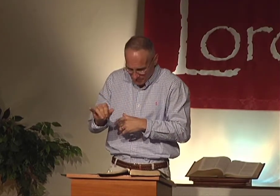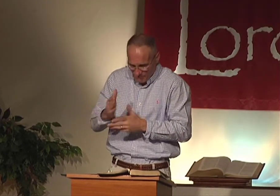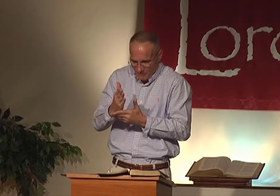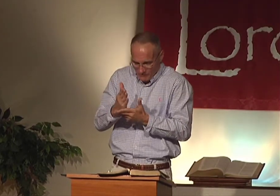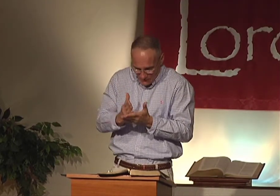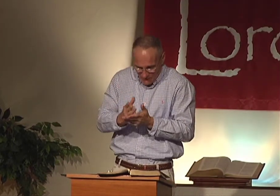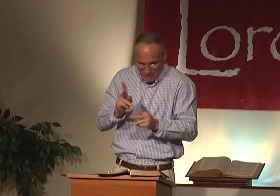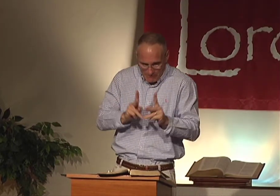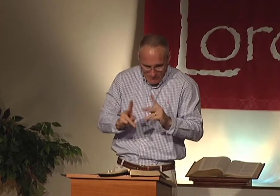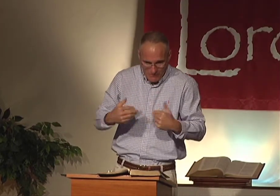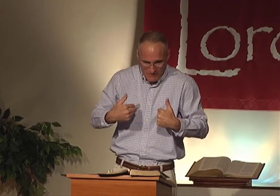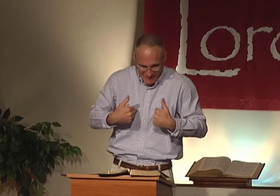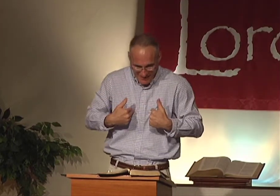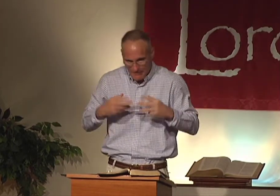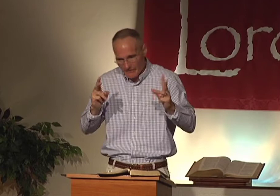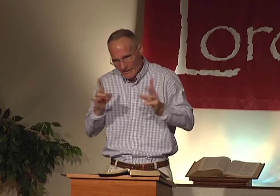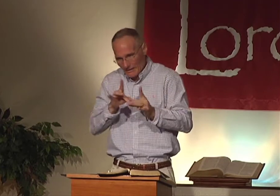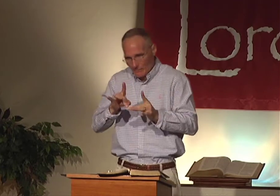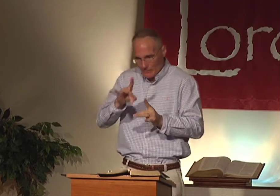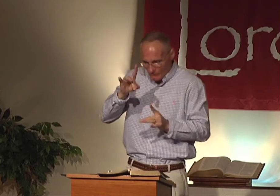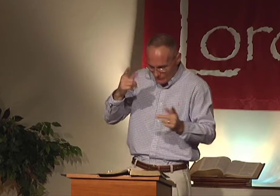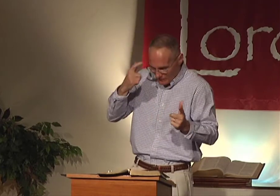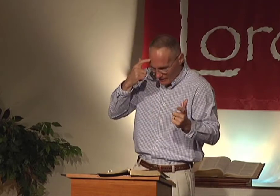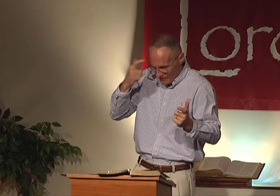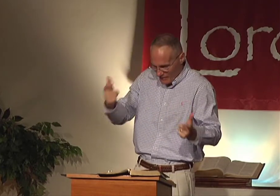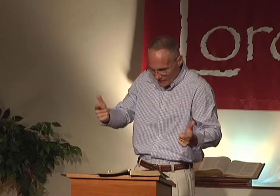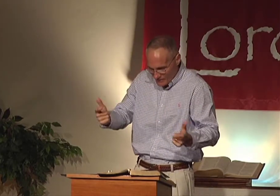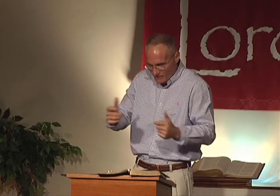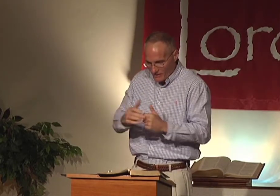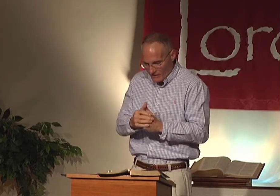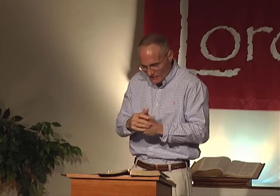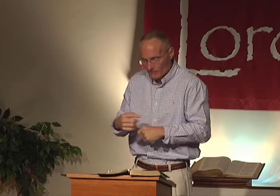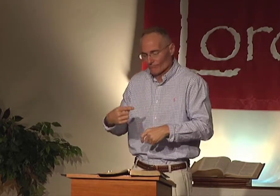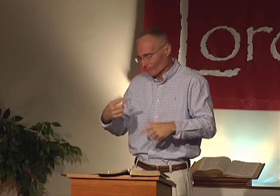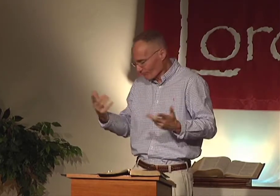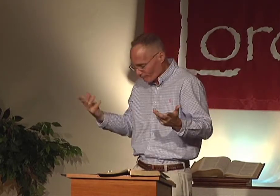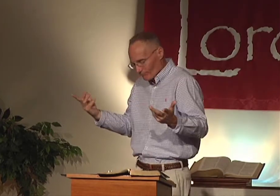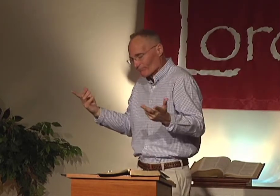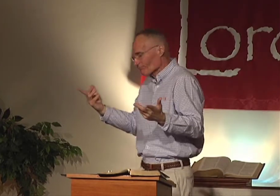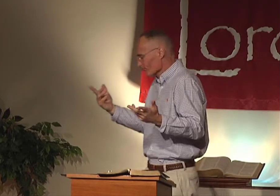same thing. Some people have this spiritual arrogance.